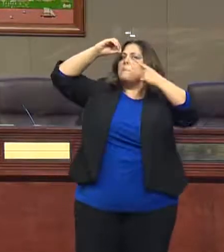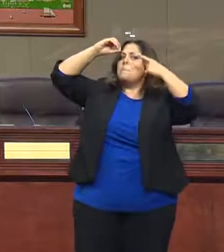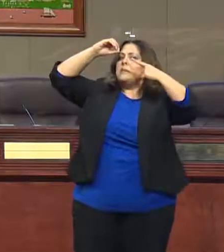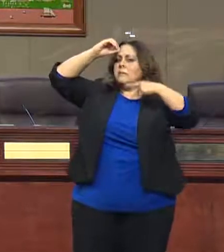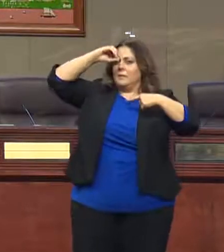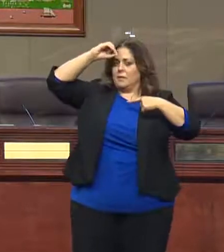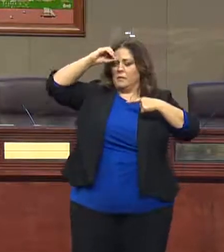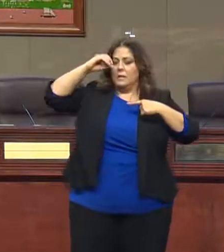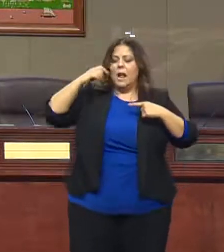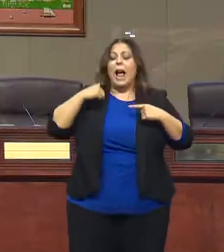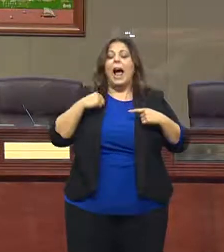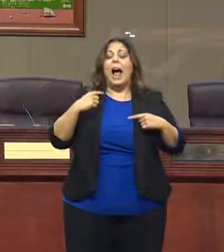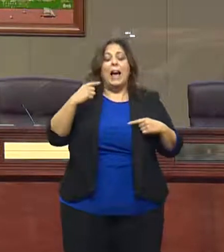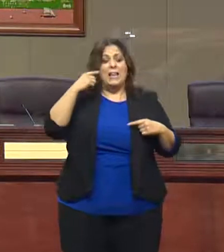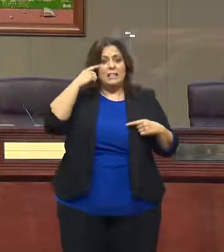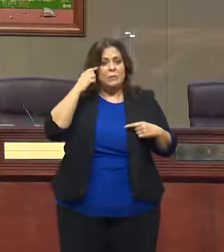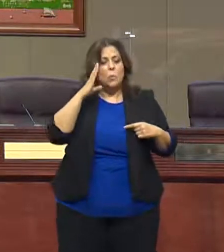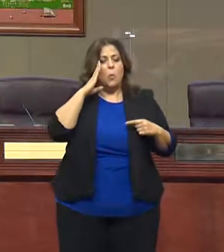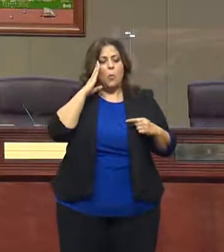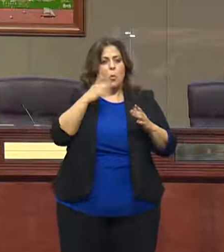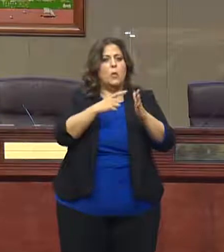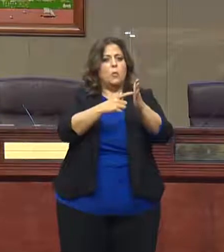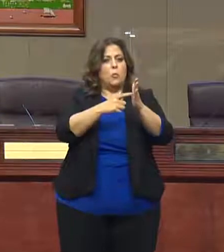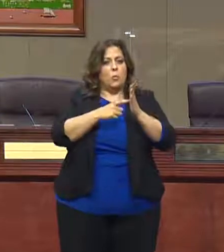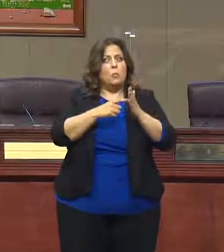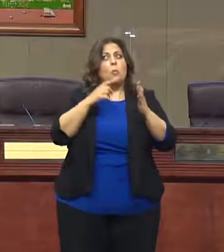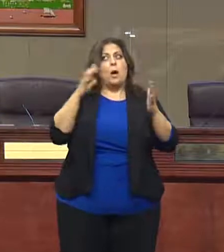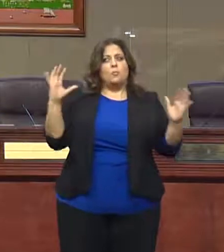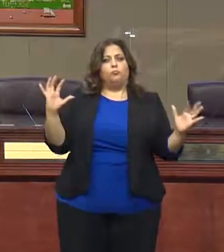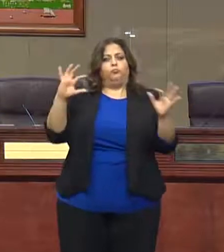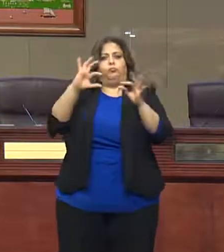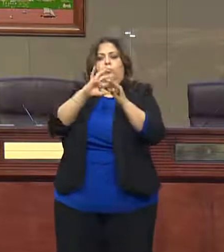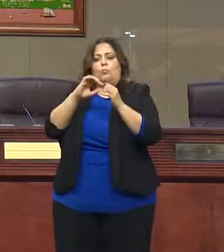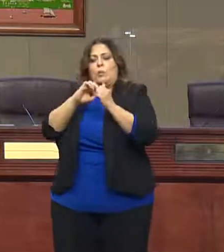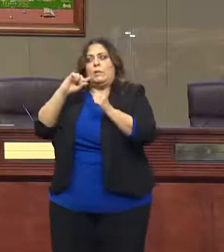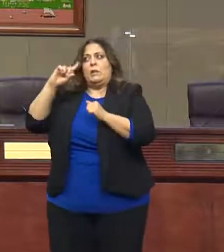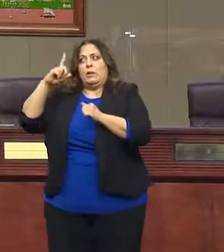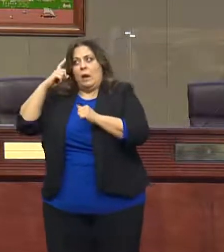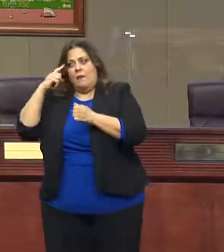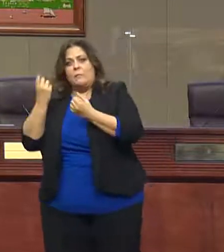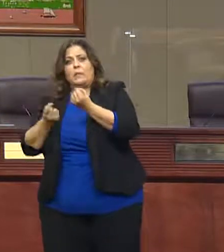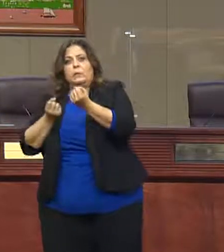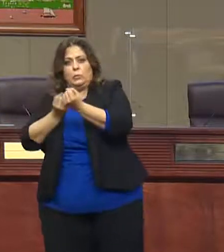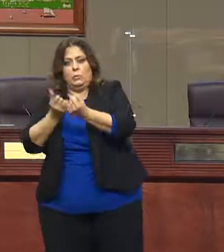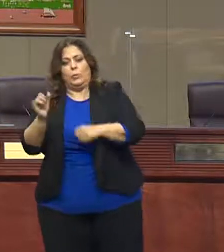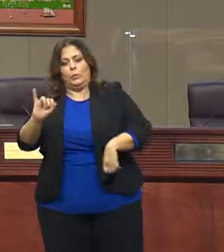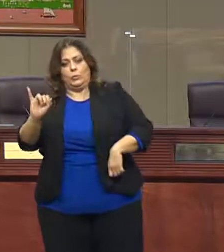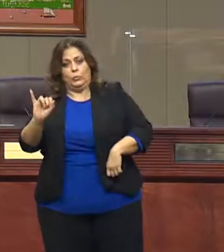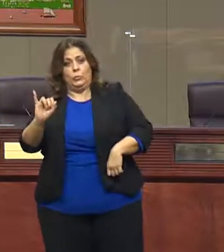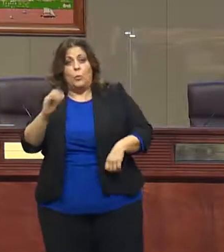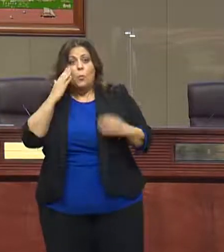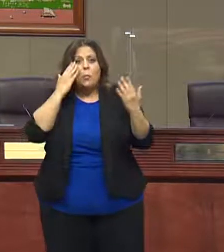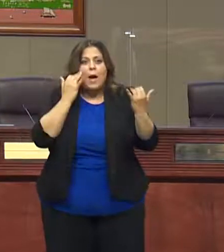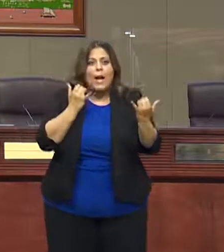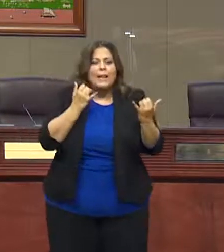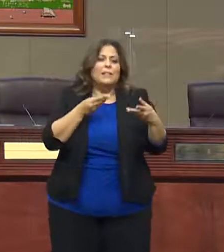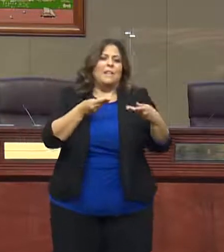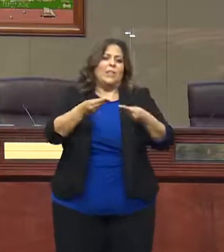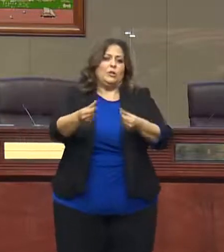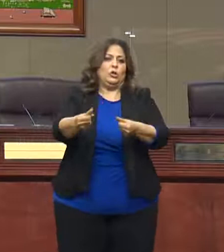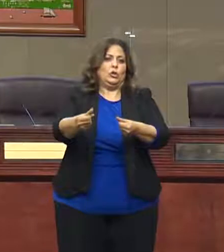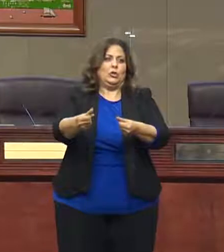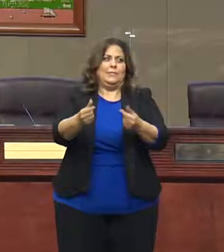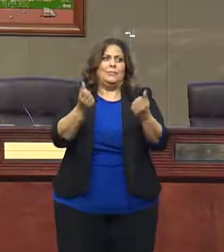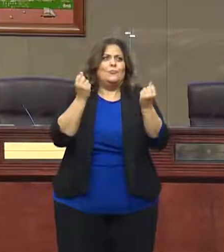require some level of government to be involved in assisting, just for efficiency's sake, to get the number